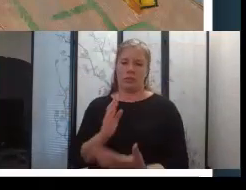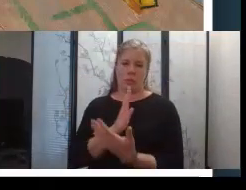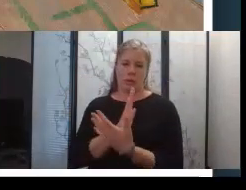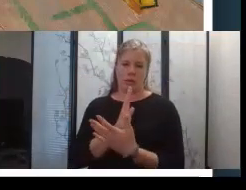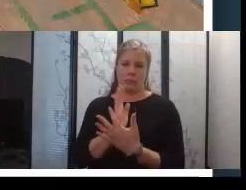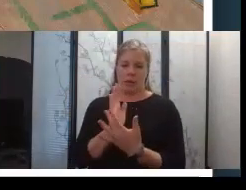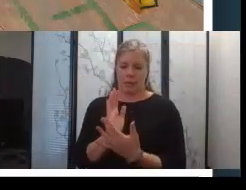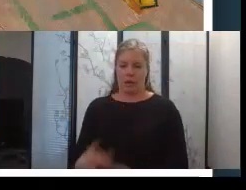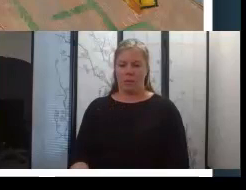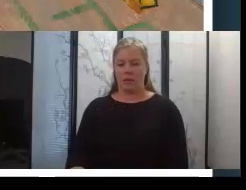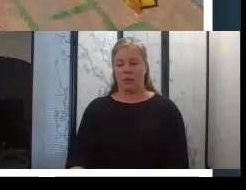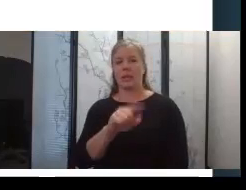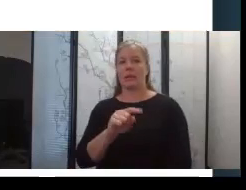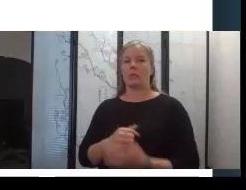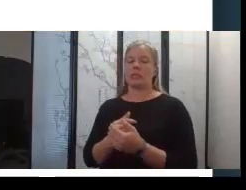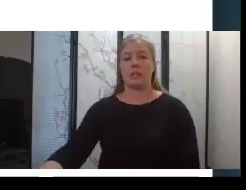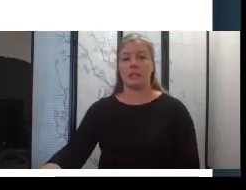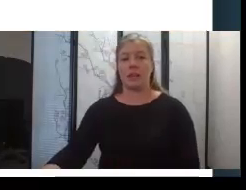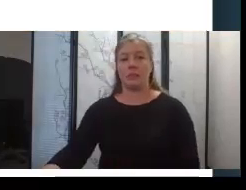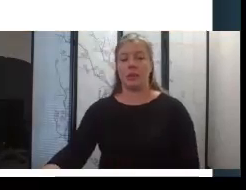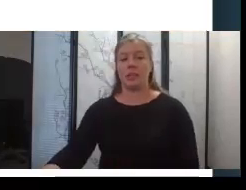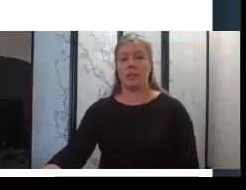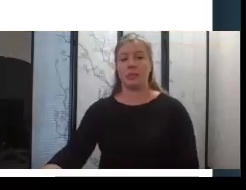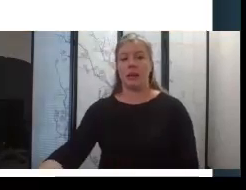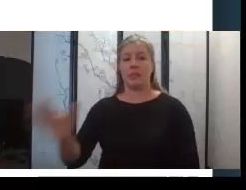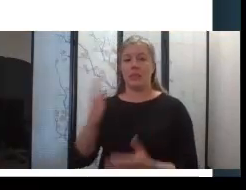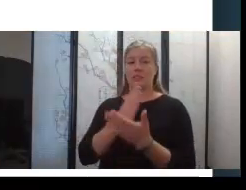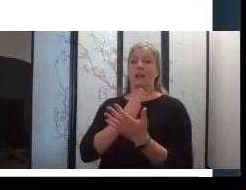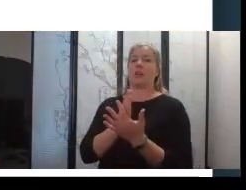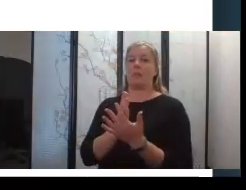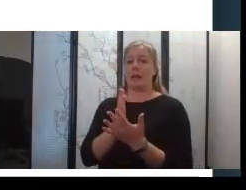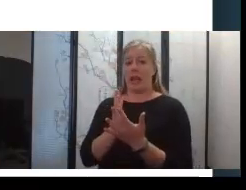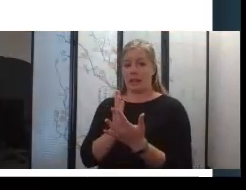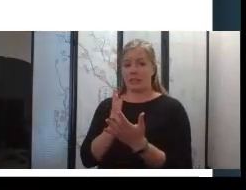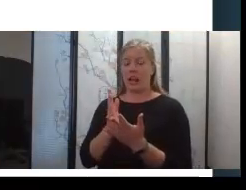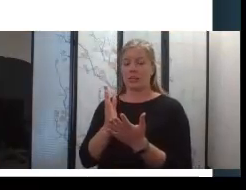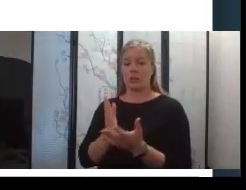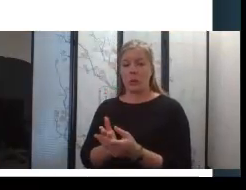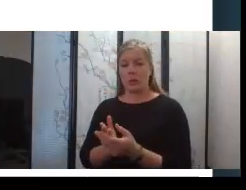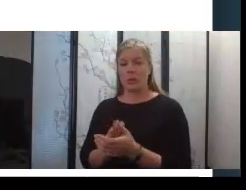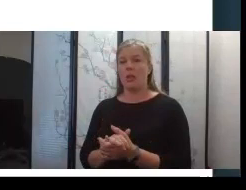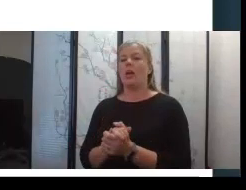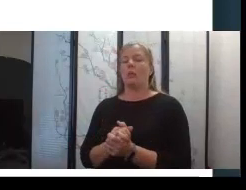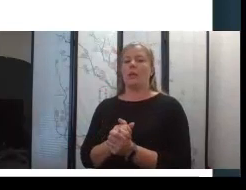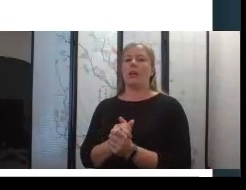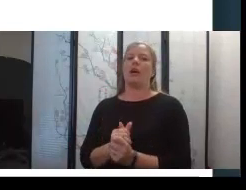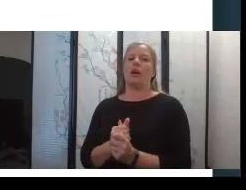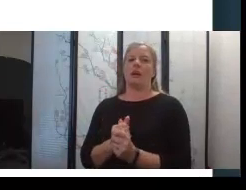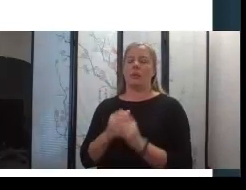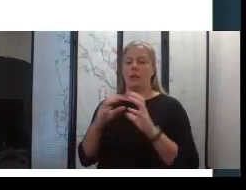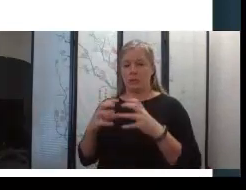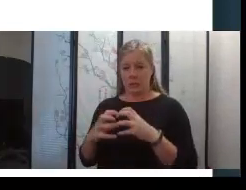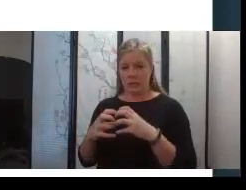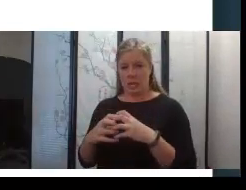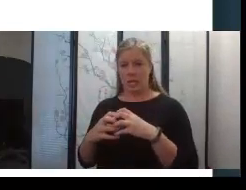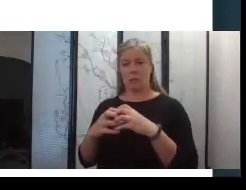to feature 1, time, topic, comment. So again, when we're this concept of the time, topic, actor, action, modal,